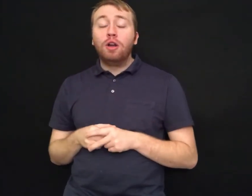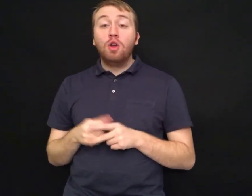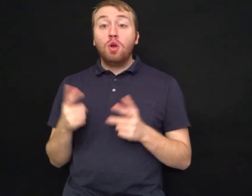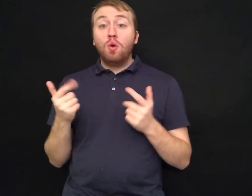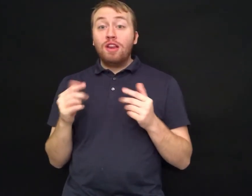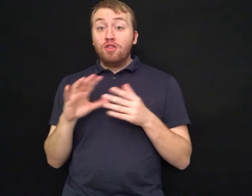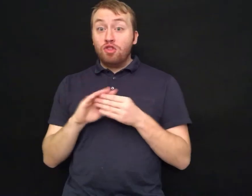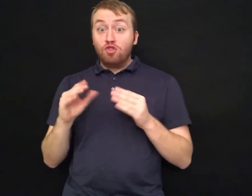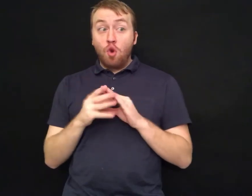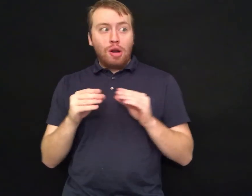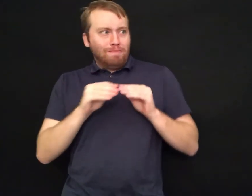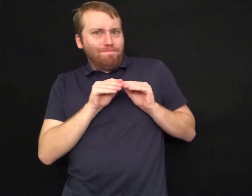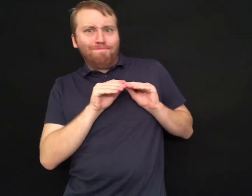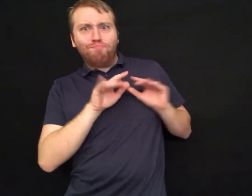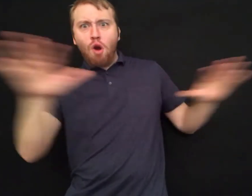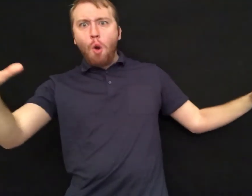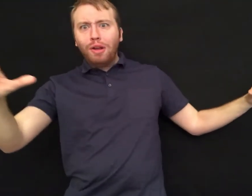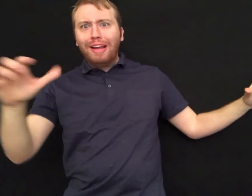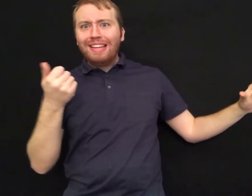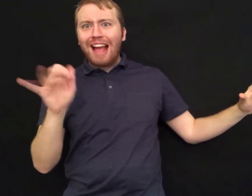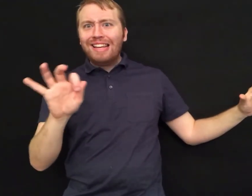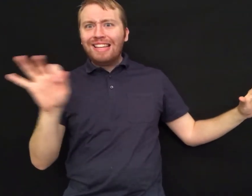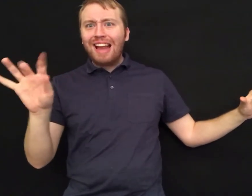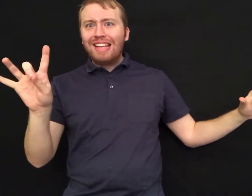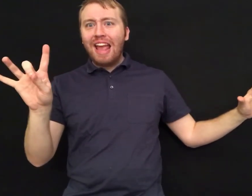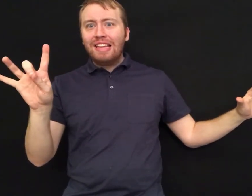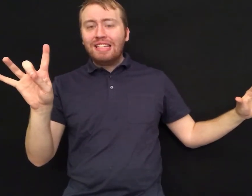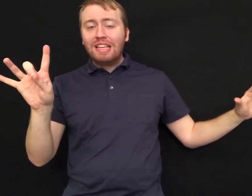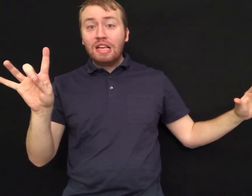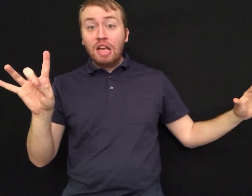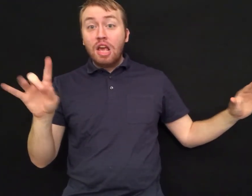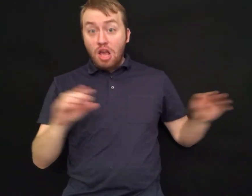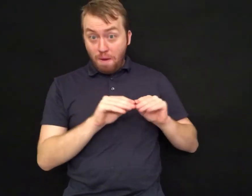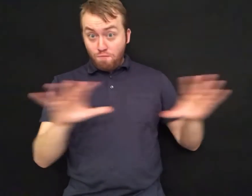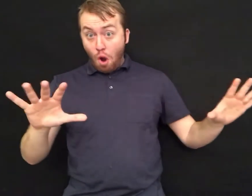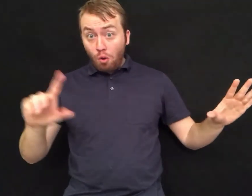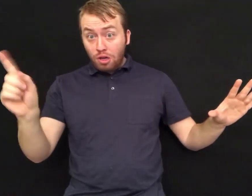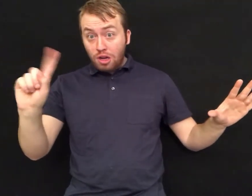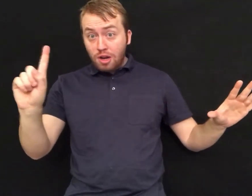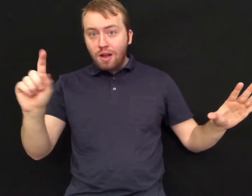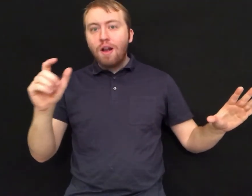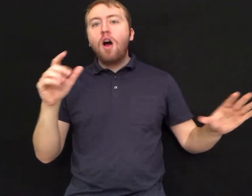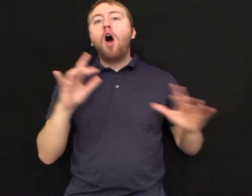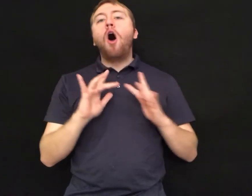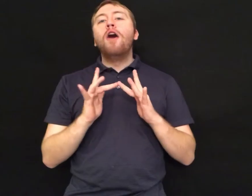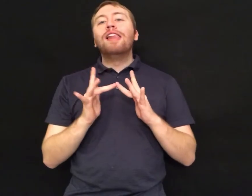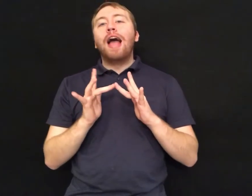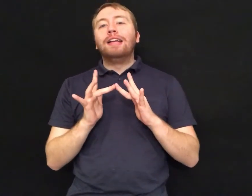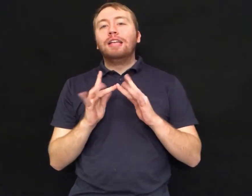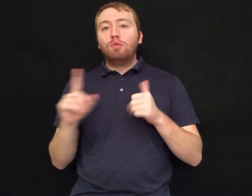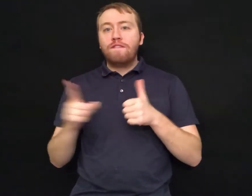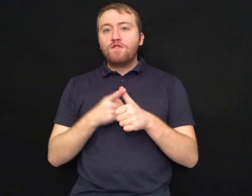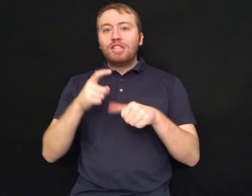1998 it broke online it was the first time the traditional news was